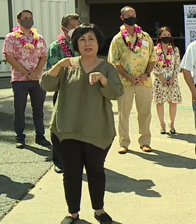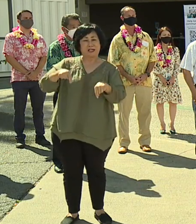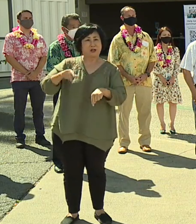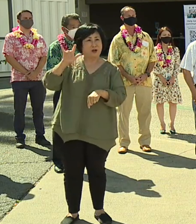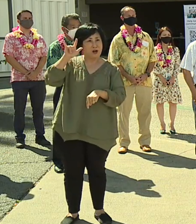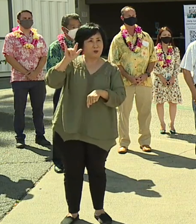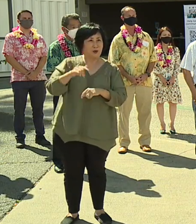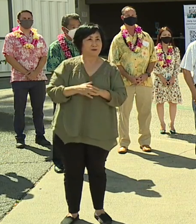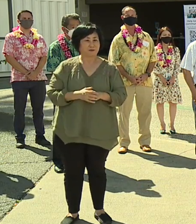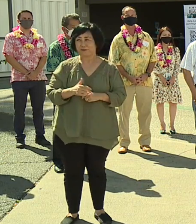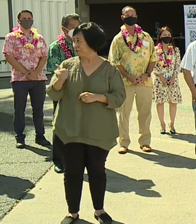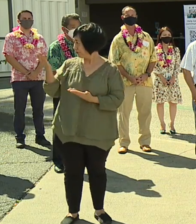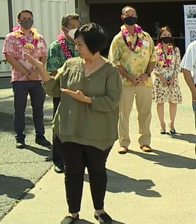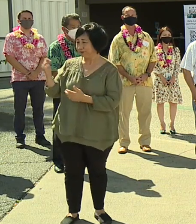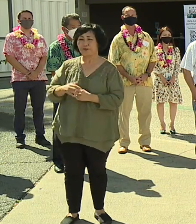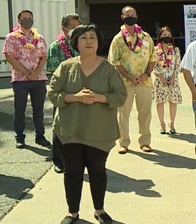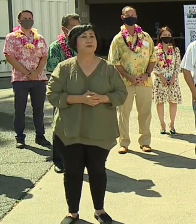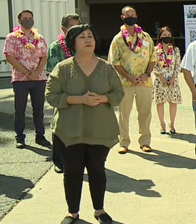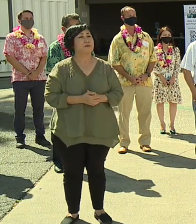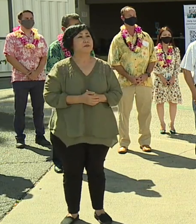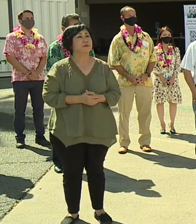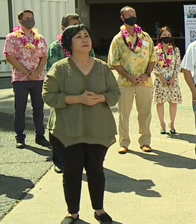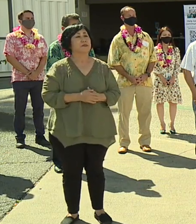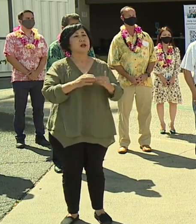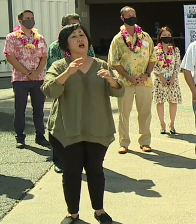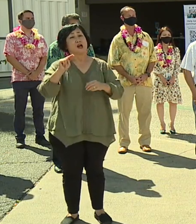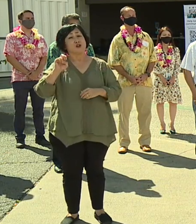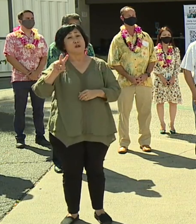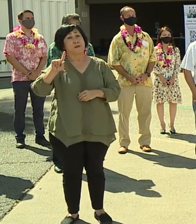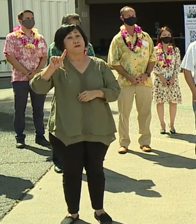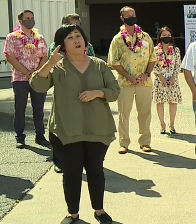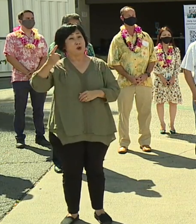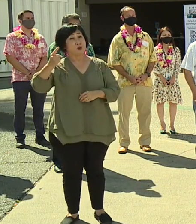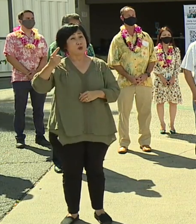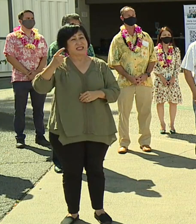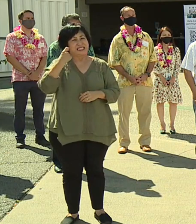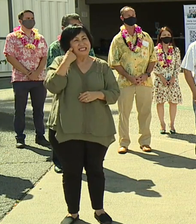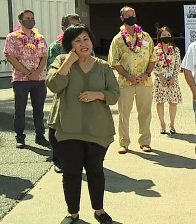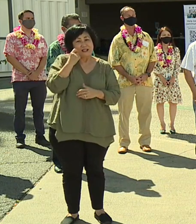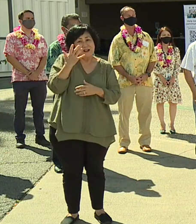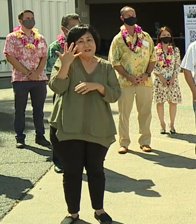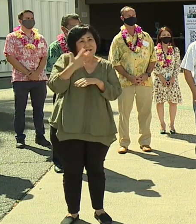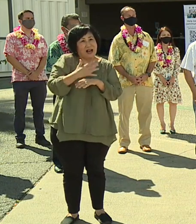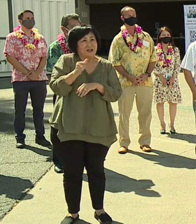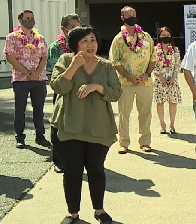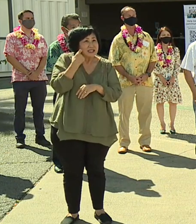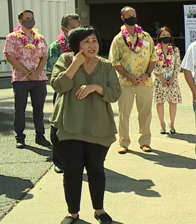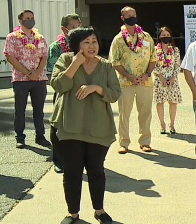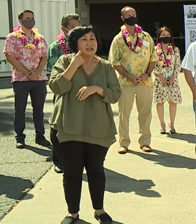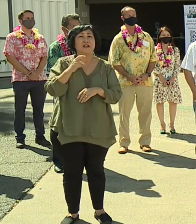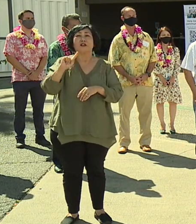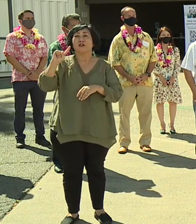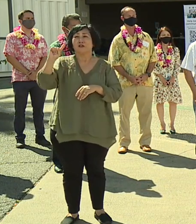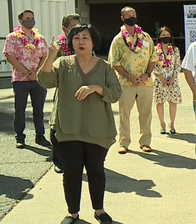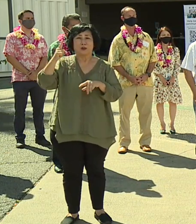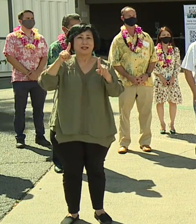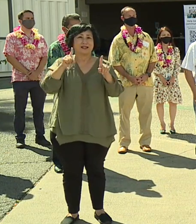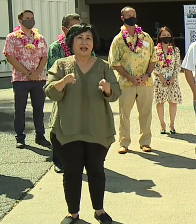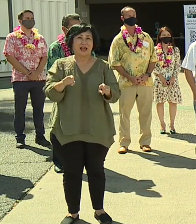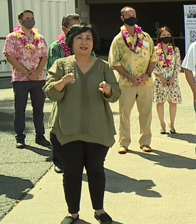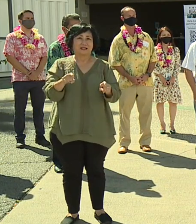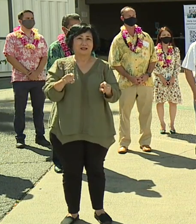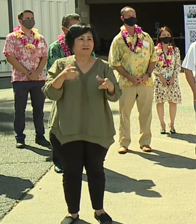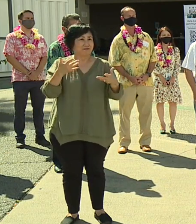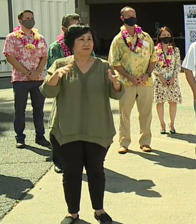Fujigami and West Yonemine. And on November 1st, just 5 days ago, the first tests